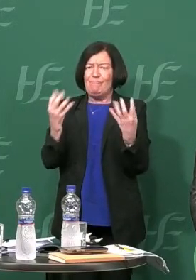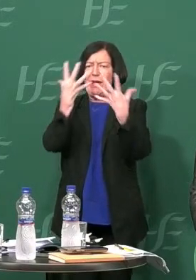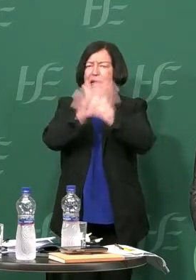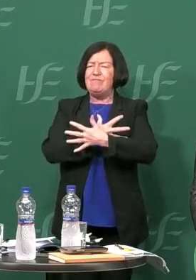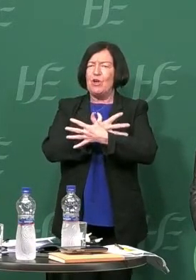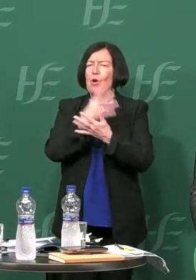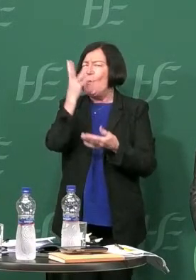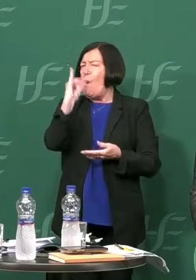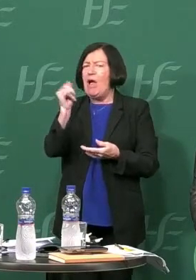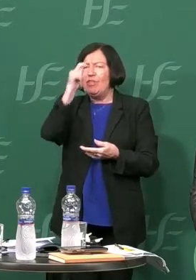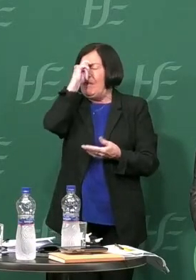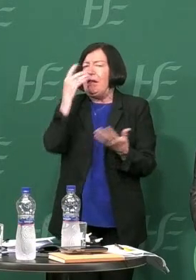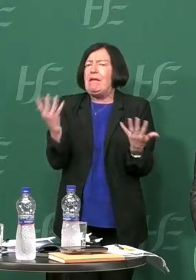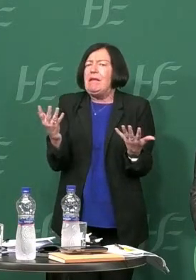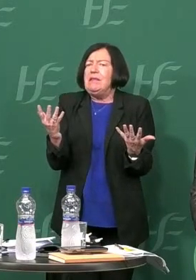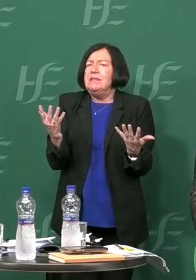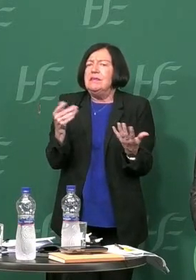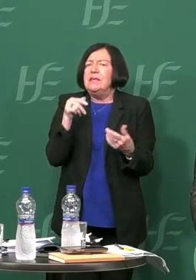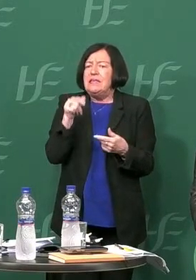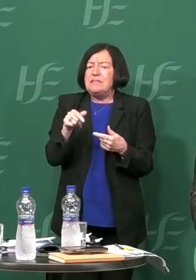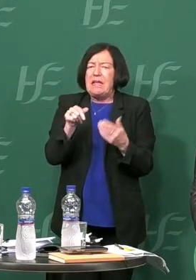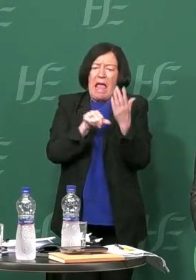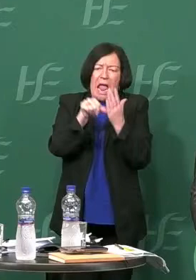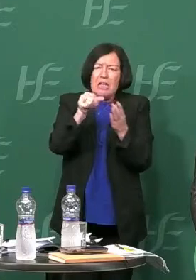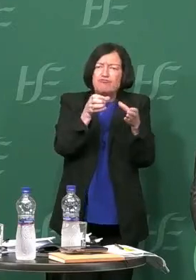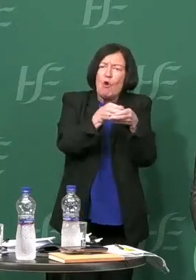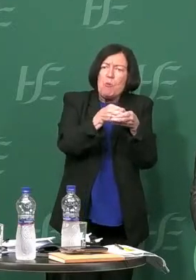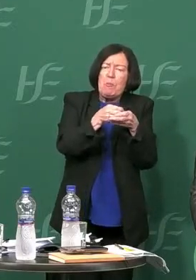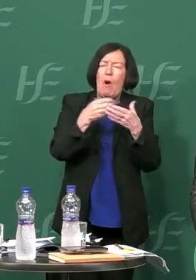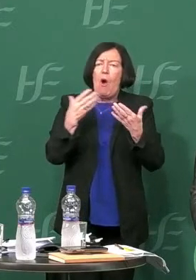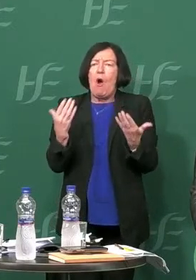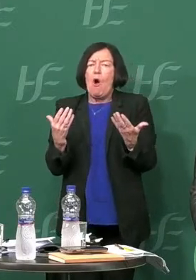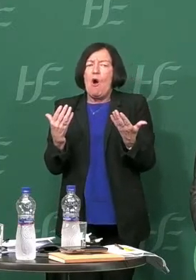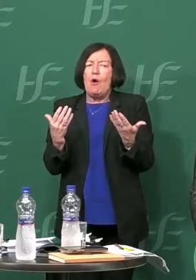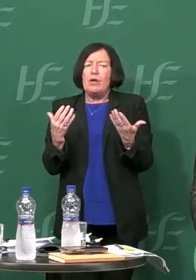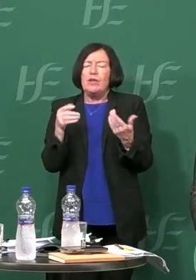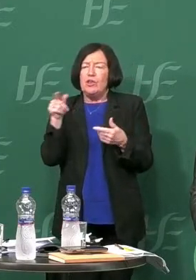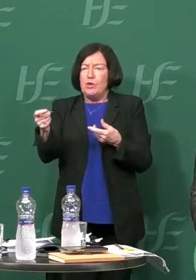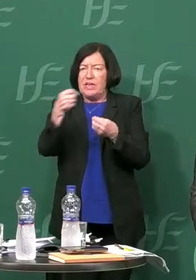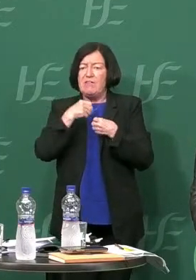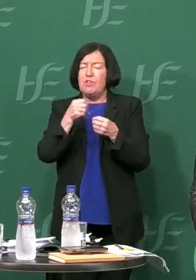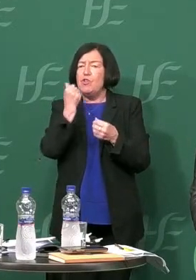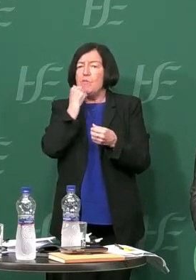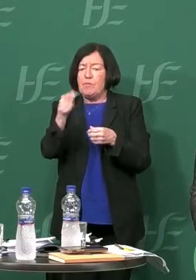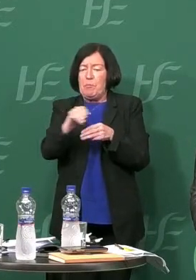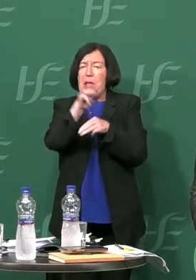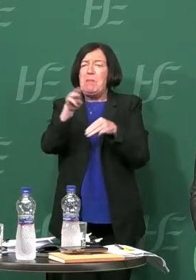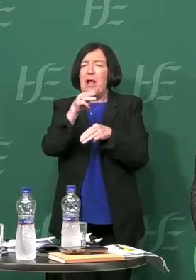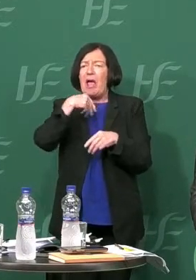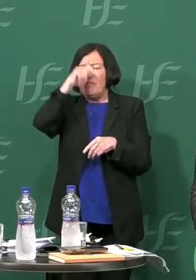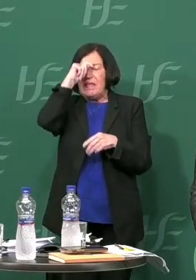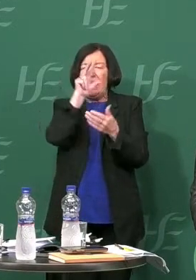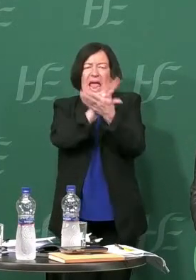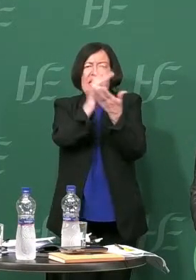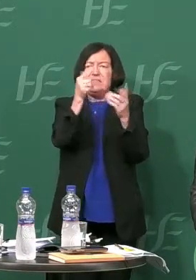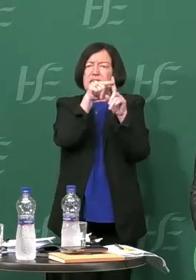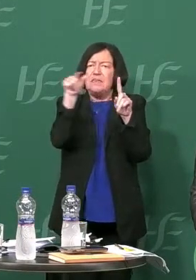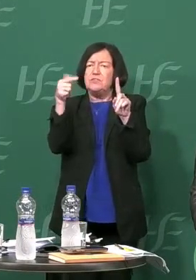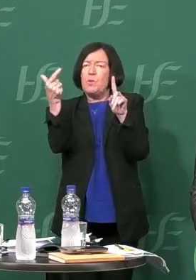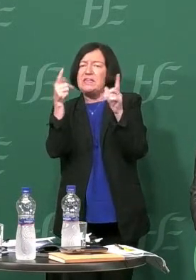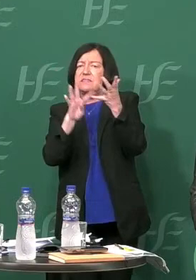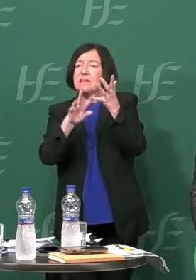evening. Why do you think that is? Is there a particular age group? I mean, you gave the figures there for people, like I think the 18 to